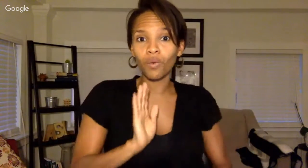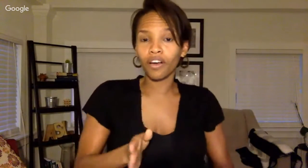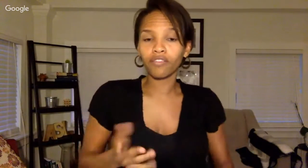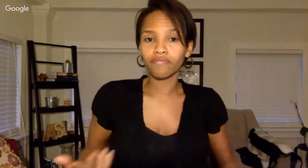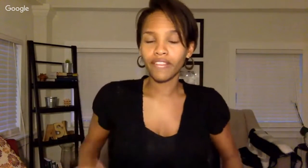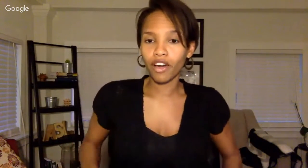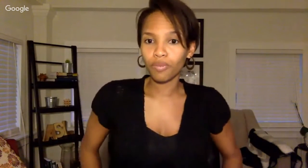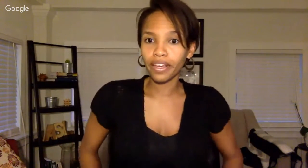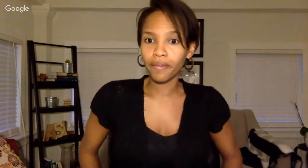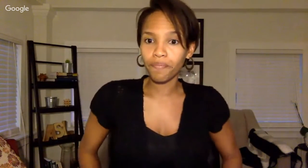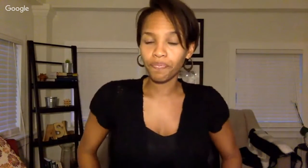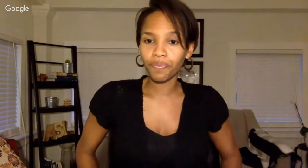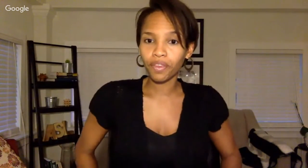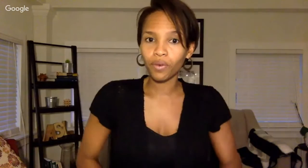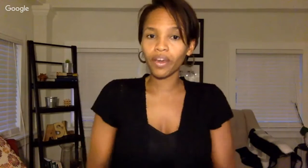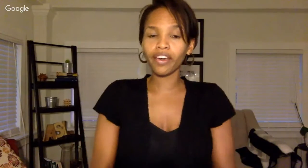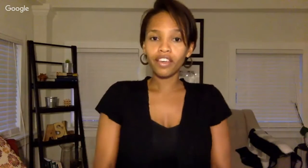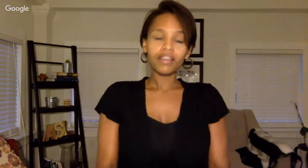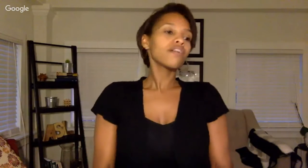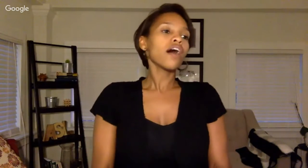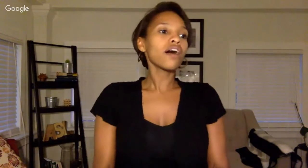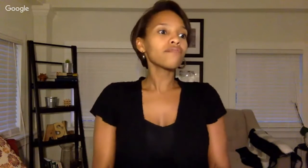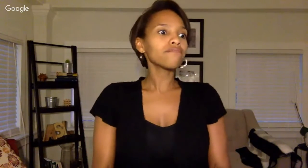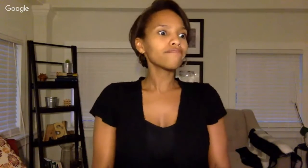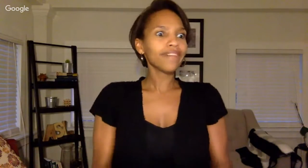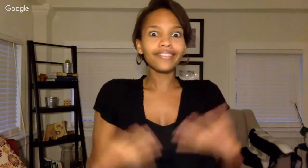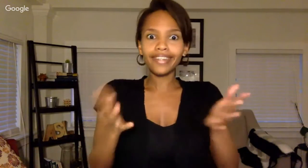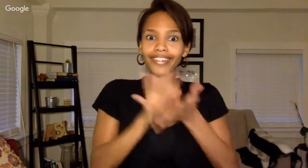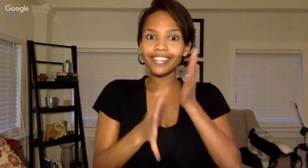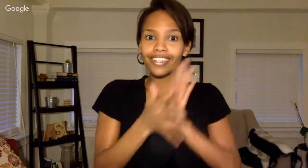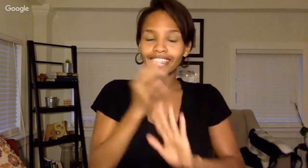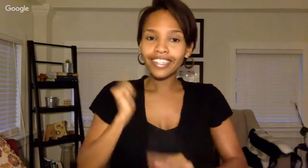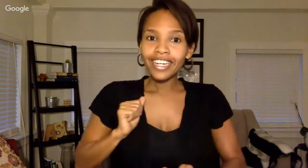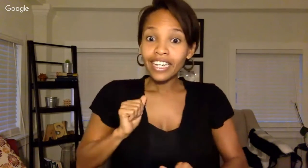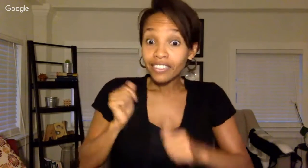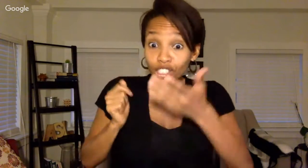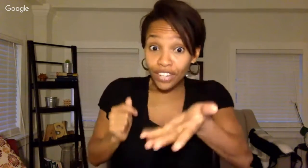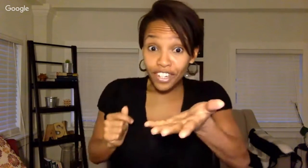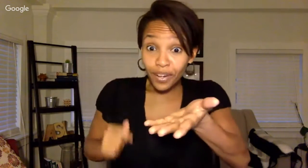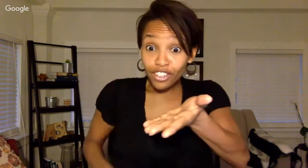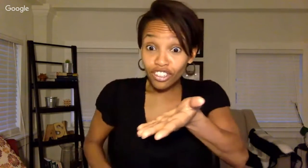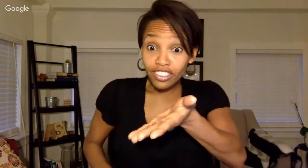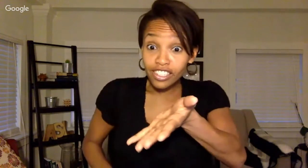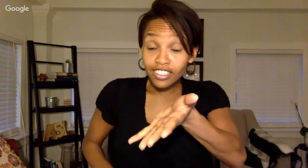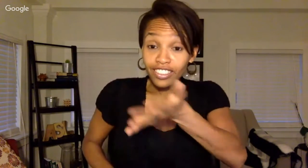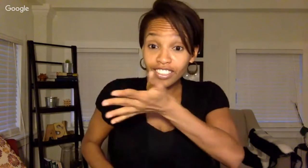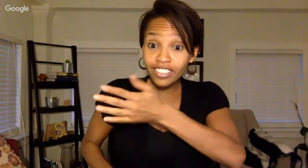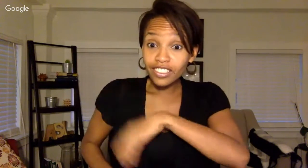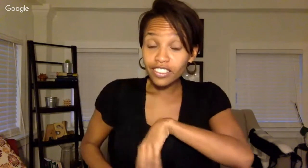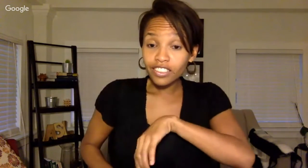will, and that will be it. Okay, that's it. Do you have any questions?